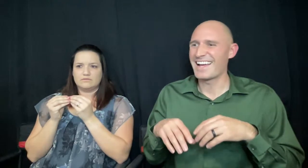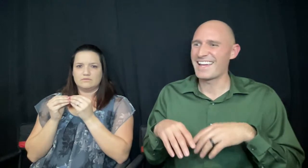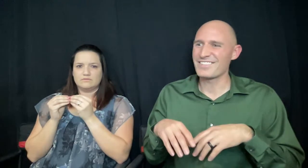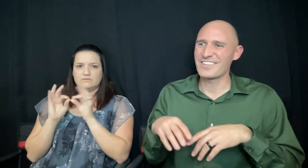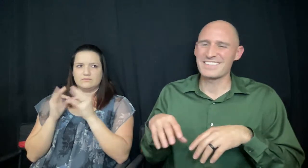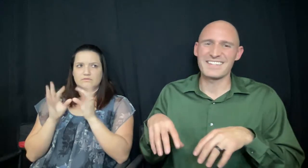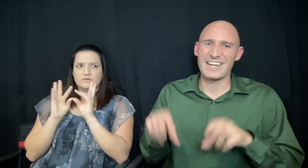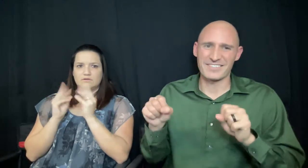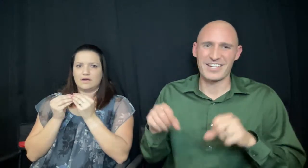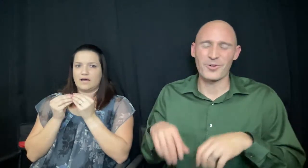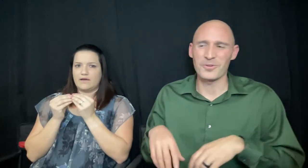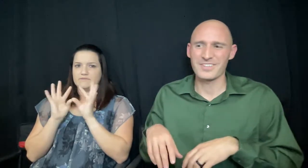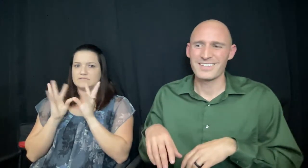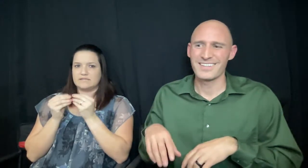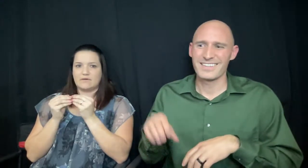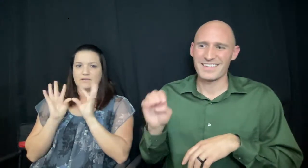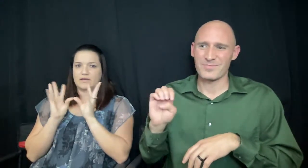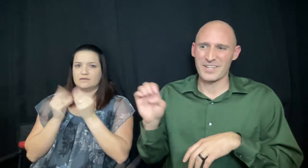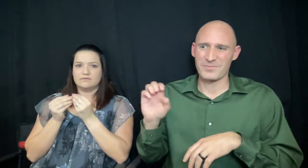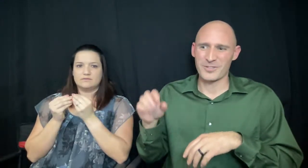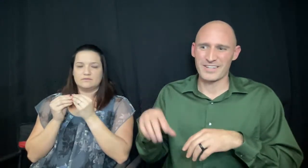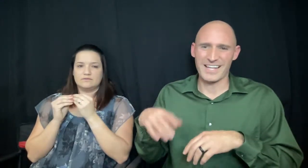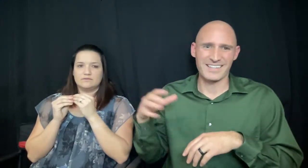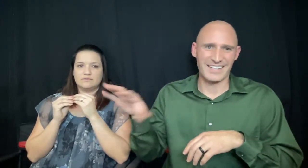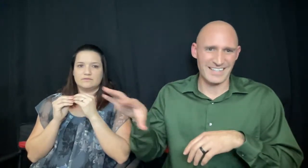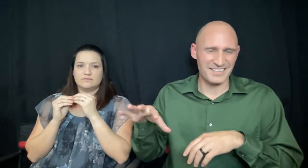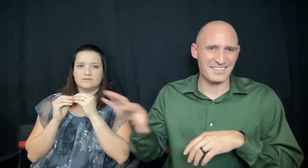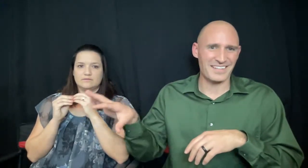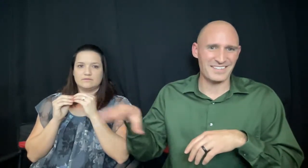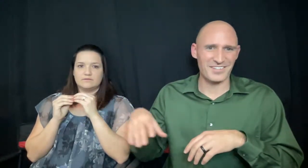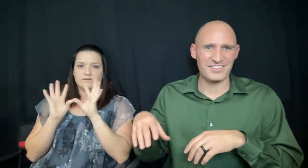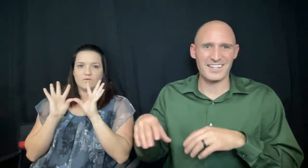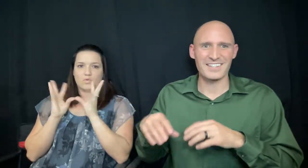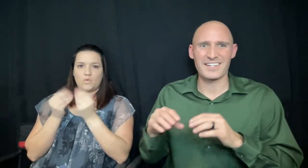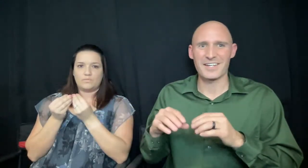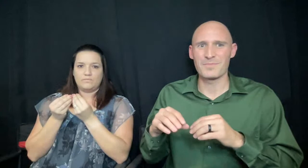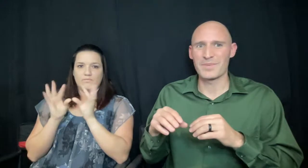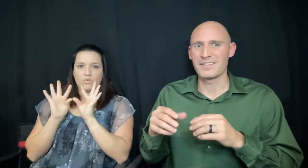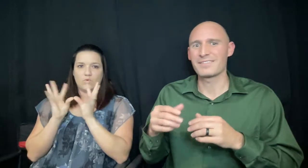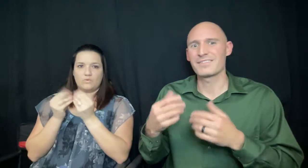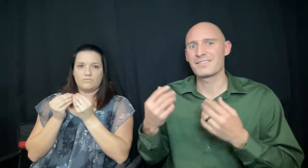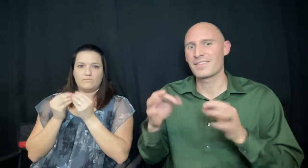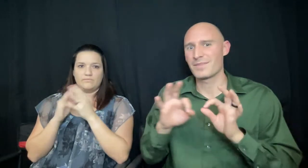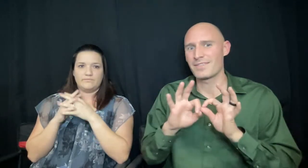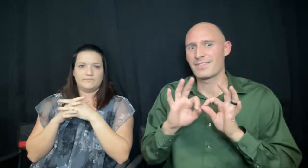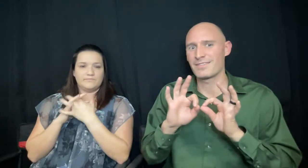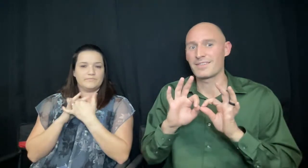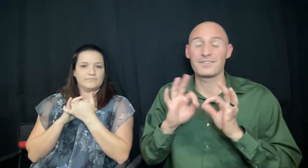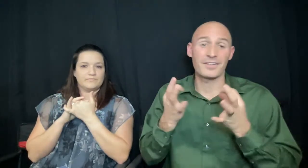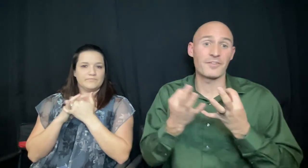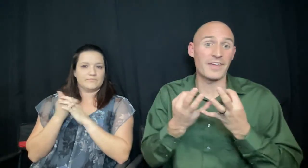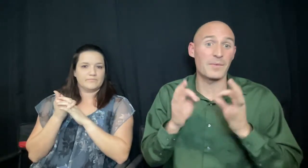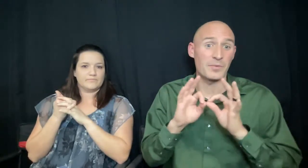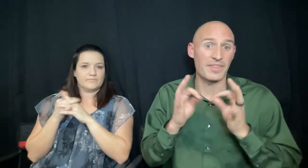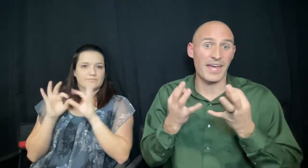haven't really seen that one take hold. I haven't seen that one yet. That's more of a Gallaudet East Coast sign, but because family with